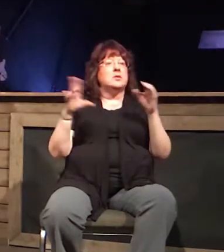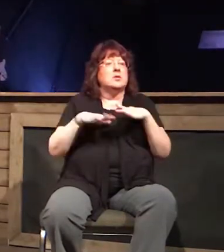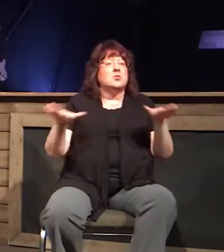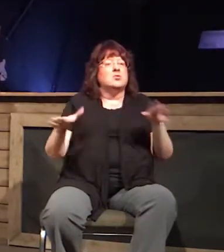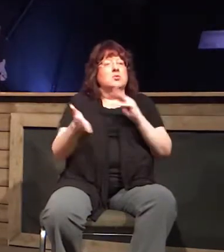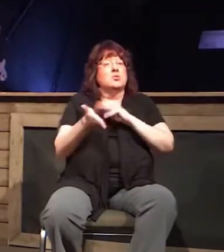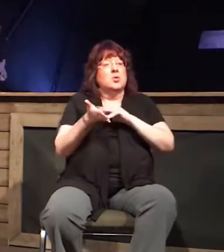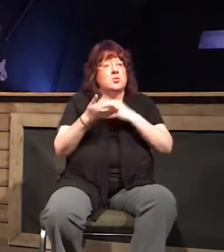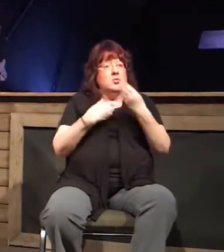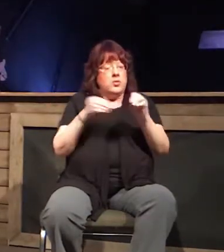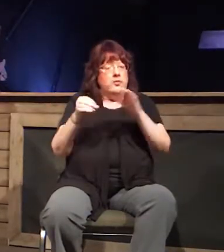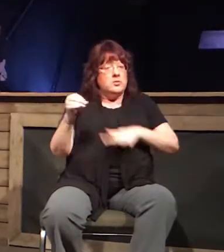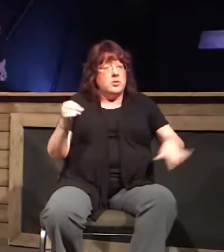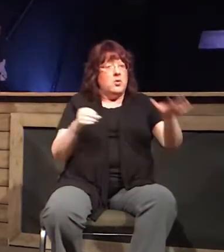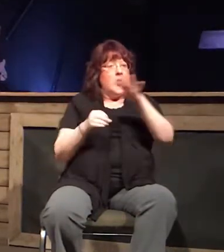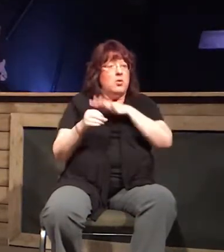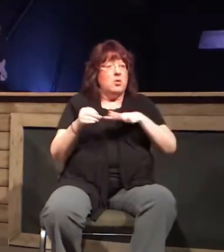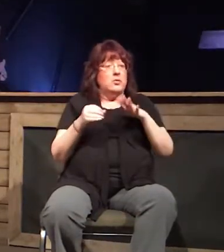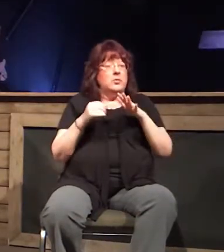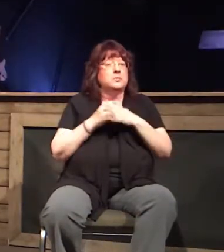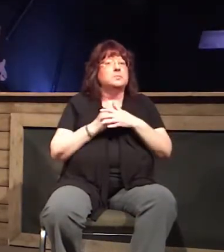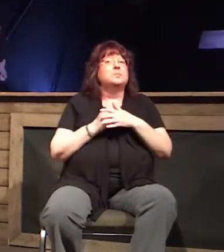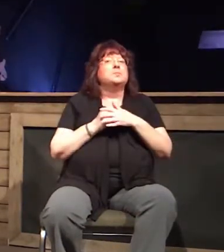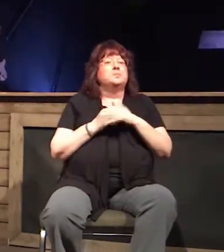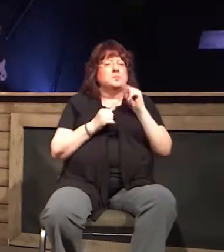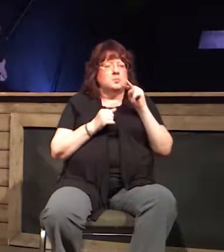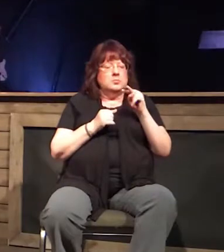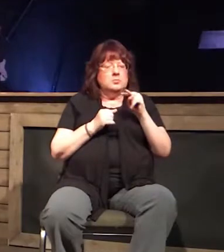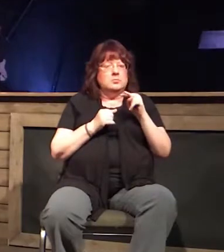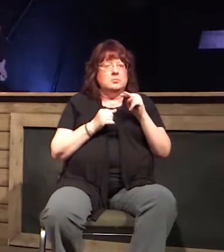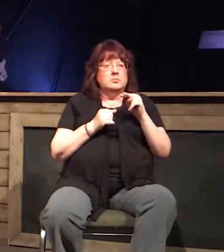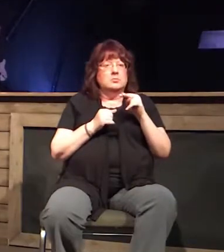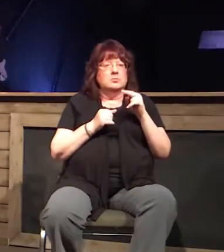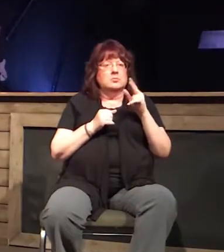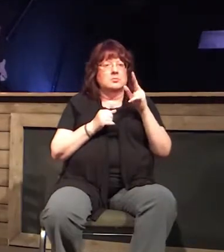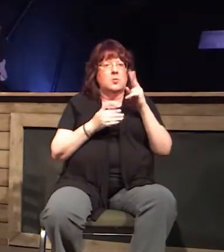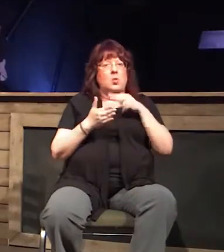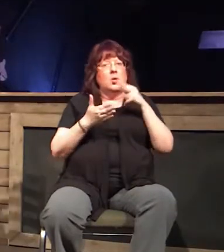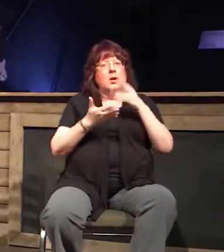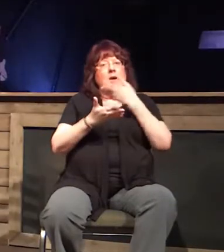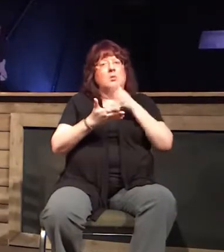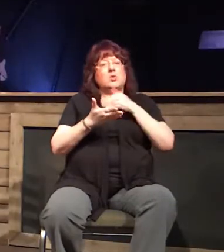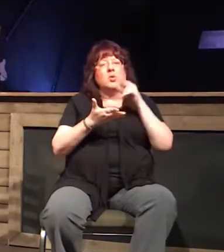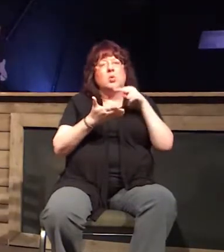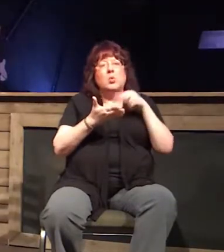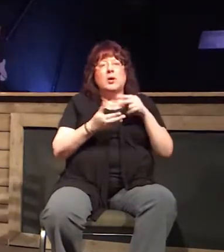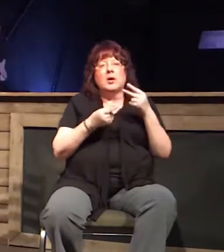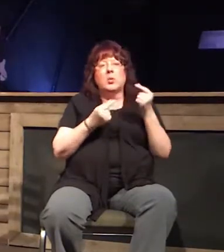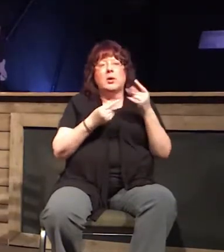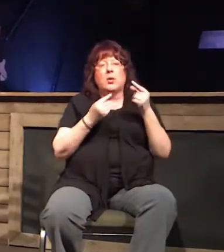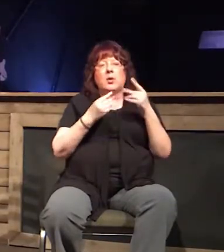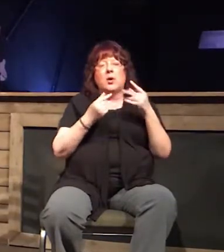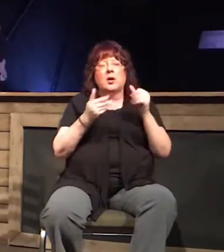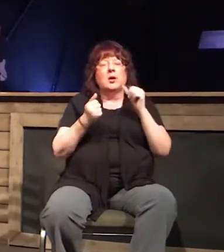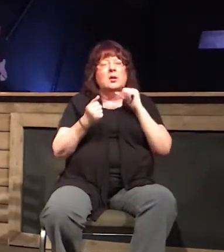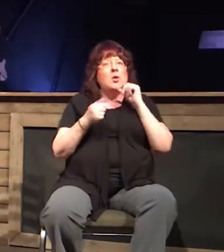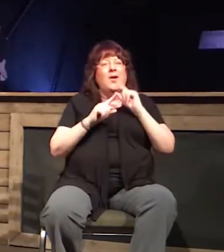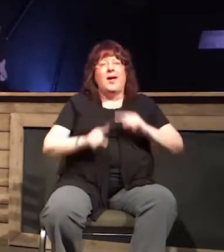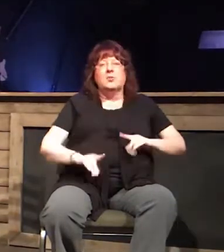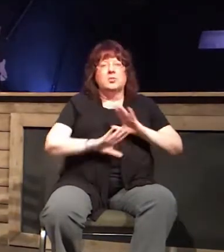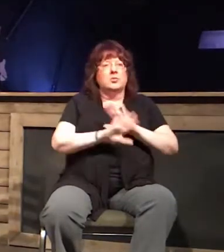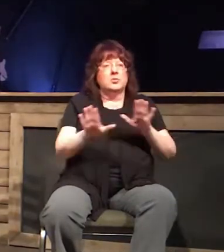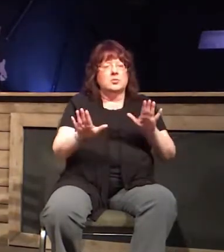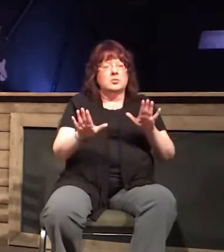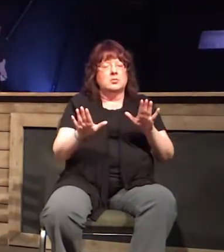pediatricians' offices all over our country. I want you to look at it. We're going to put a little listening, reading music. I want you to read through it as quick as you can. Do not answer